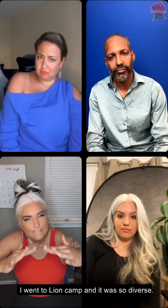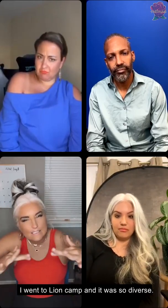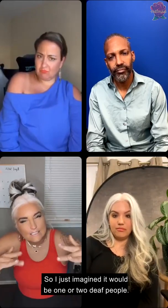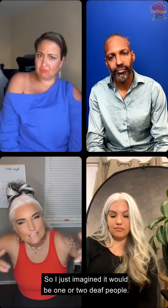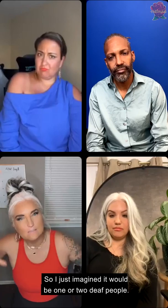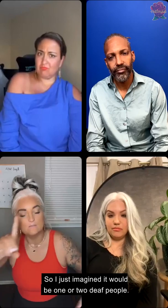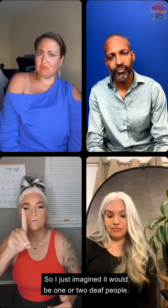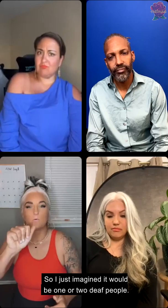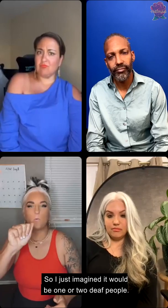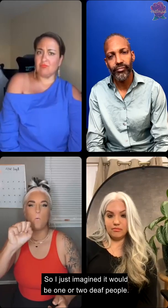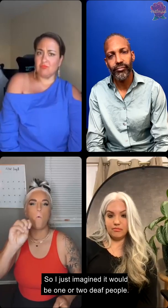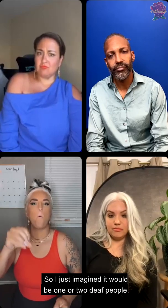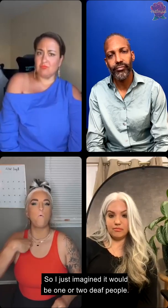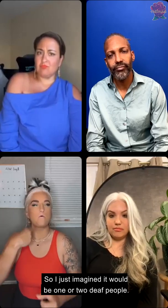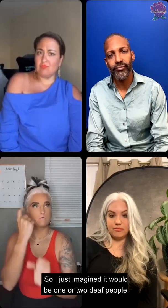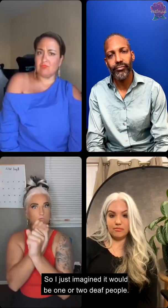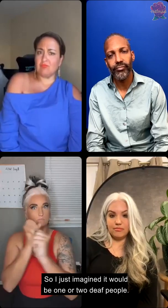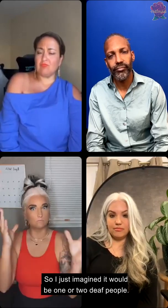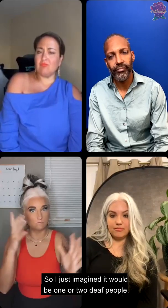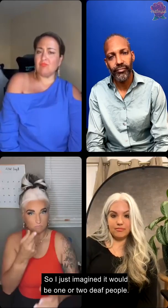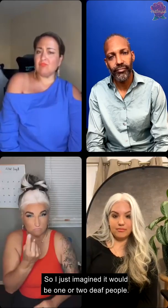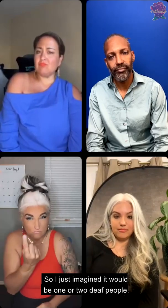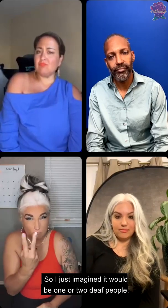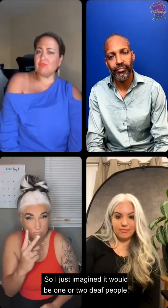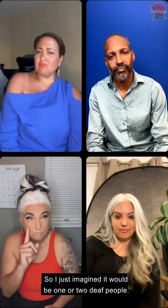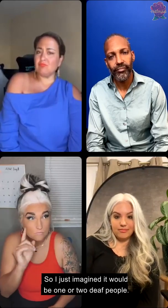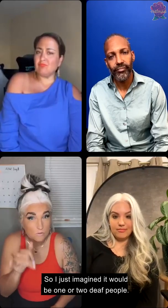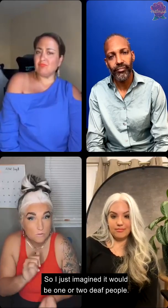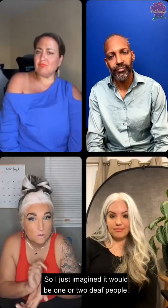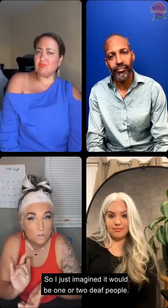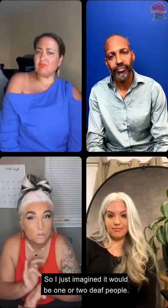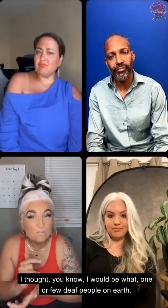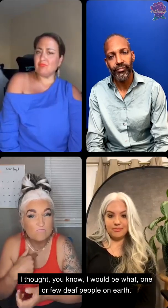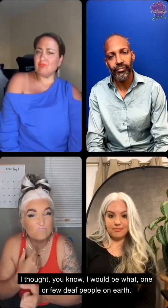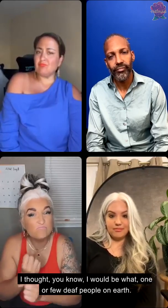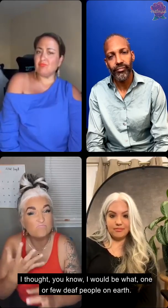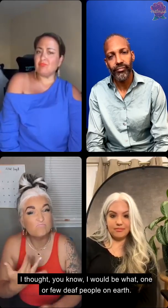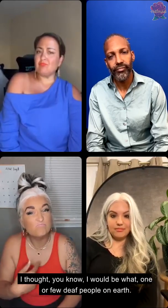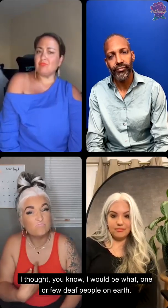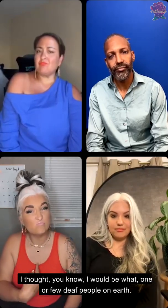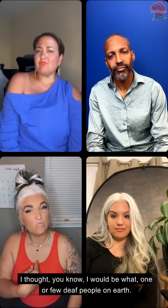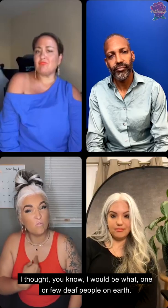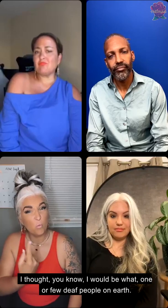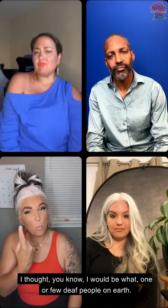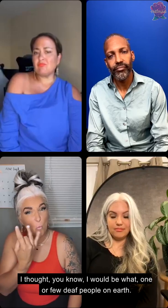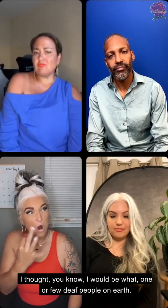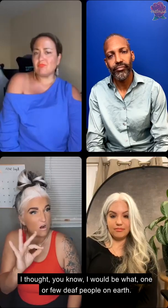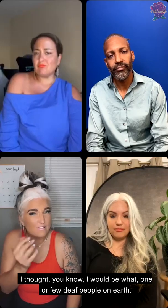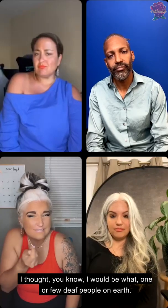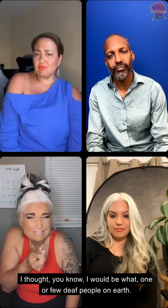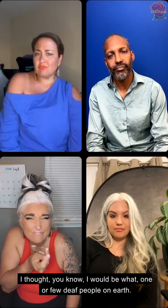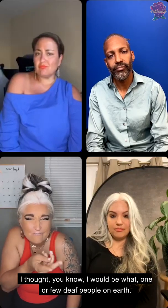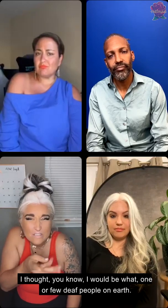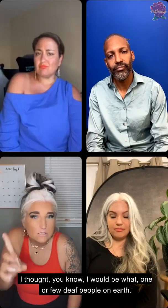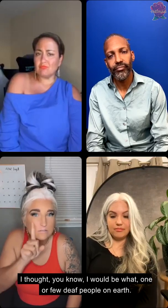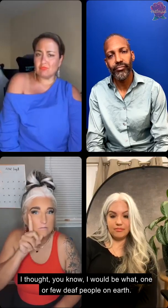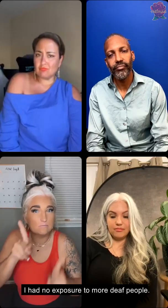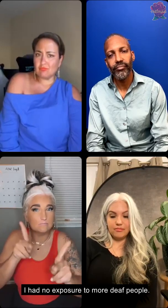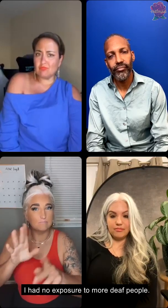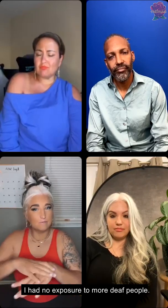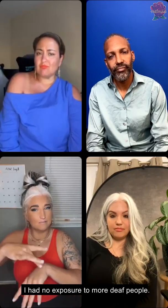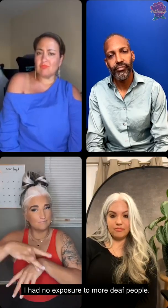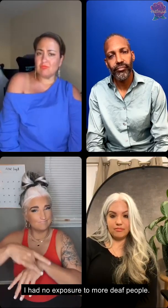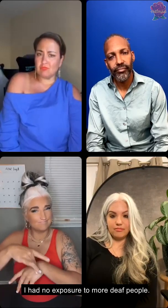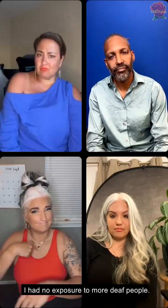and it was so diverse. So I just imagined only about 1 or 2 deaf. I thought, I would be about one or few